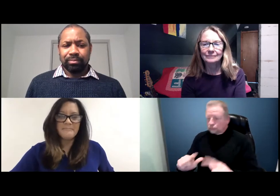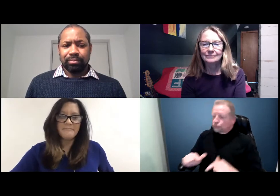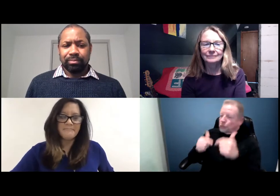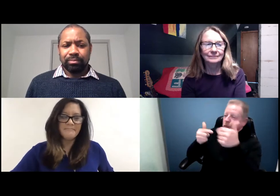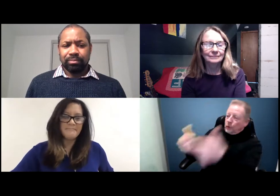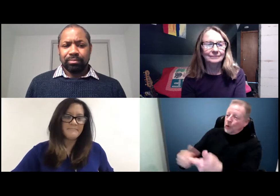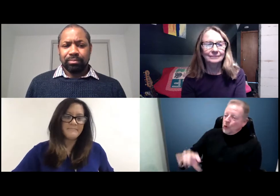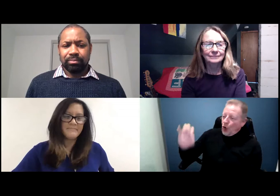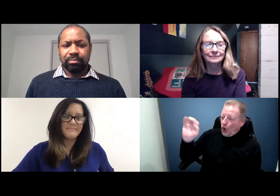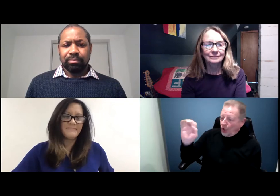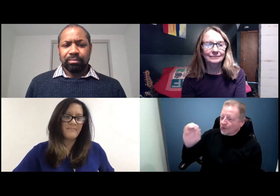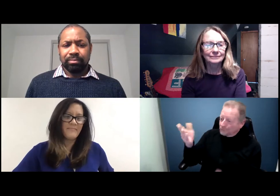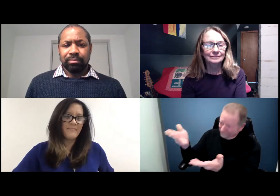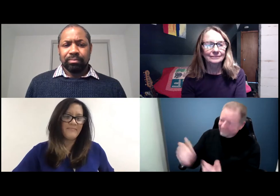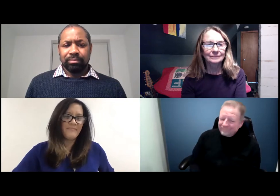Ernest.